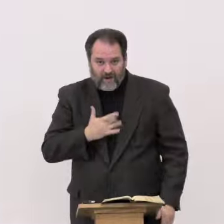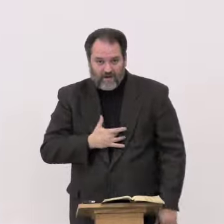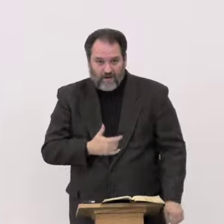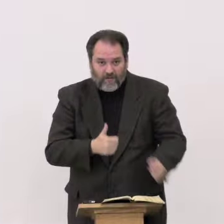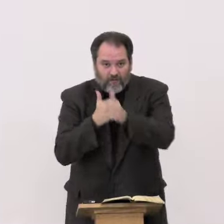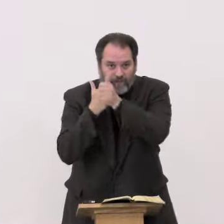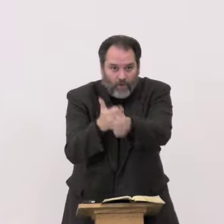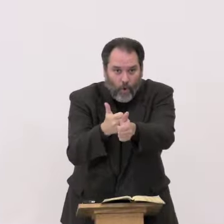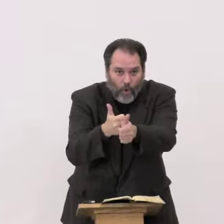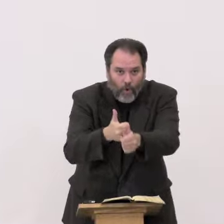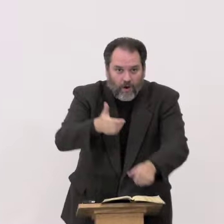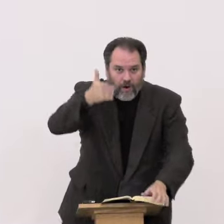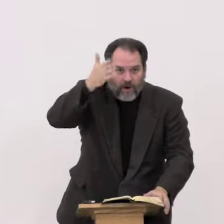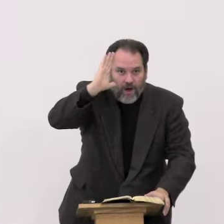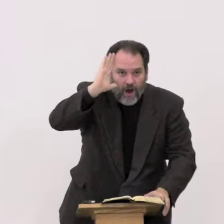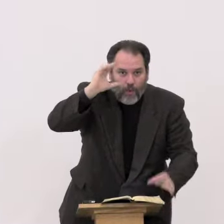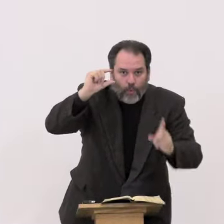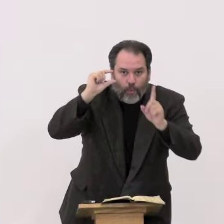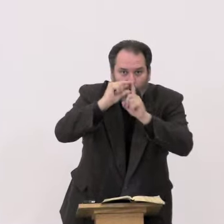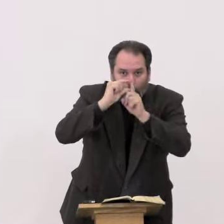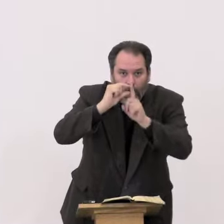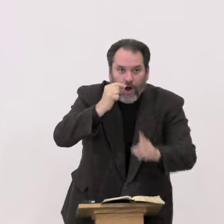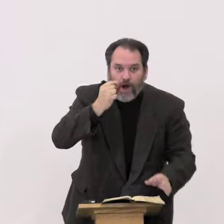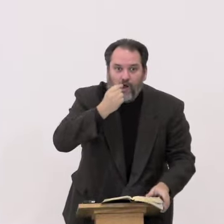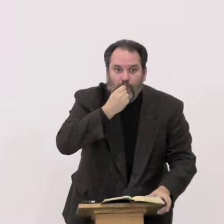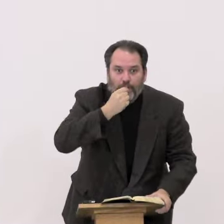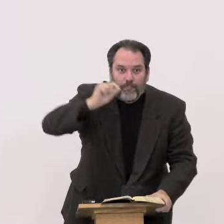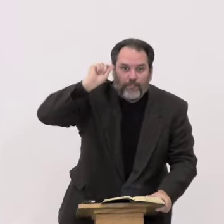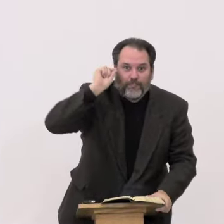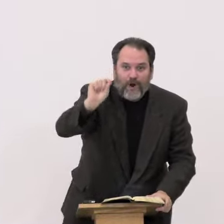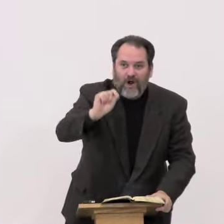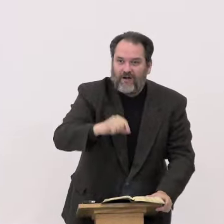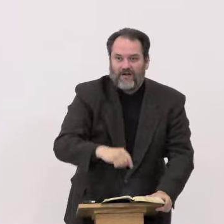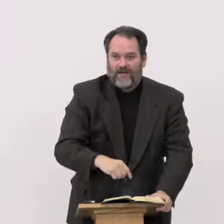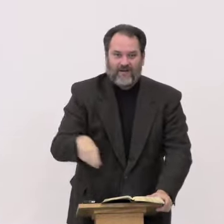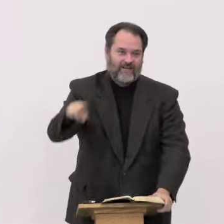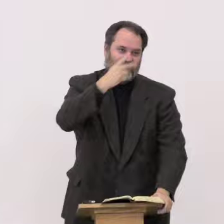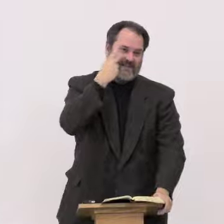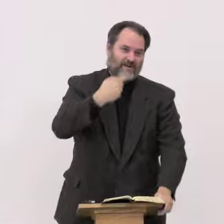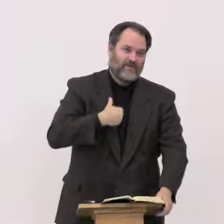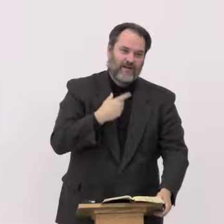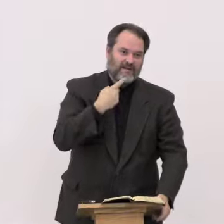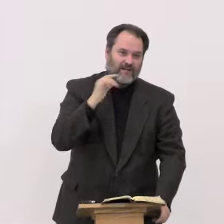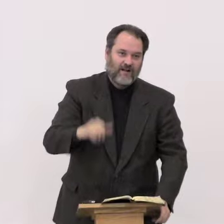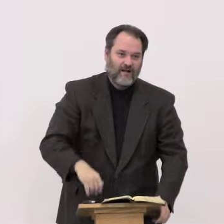Do not feel your feelings. Do not follow your feelings.